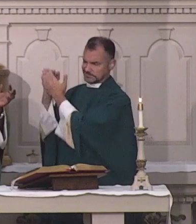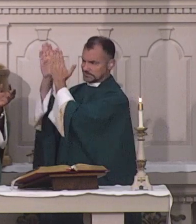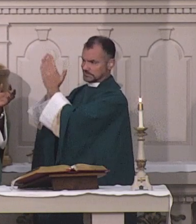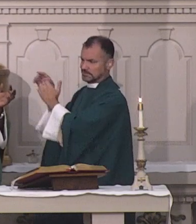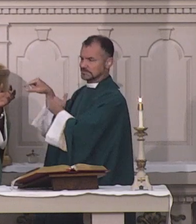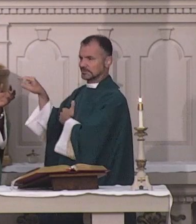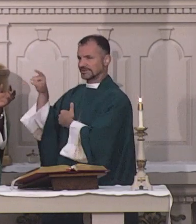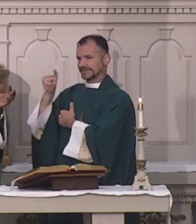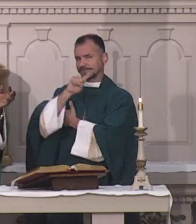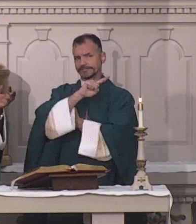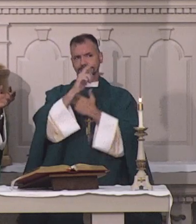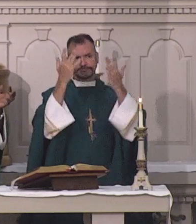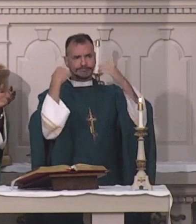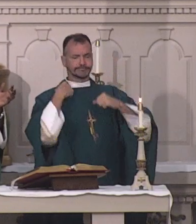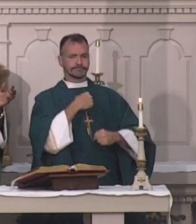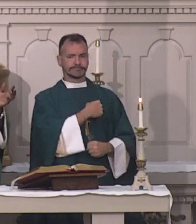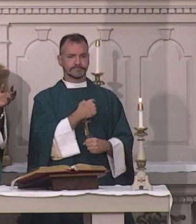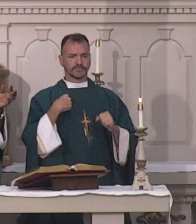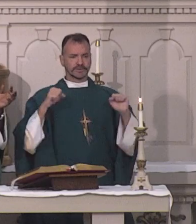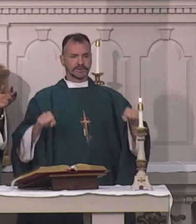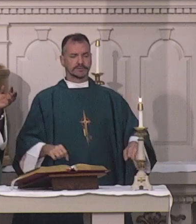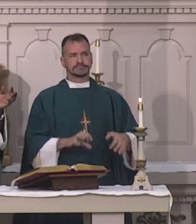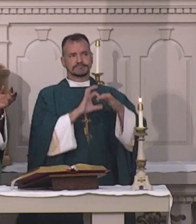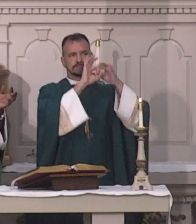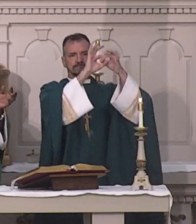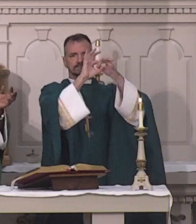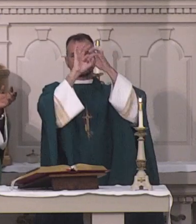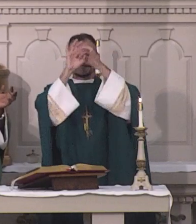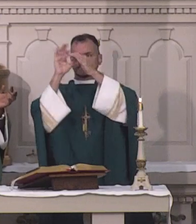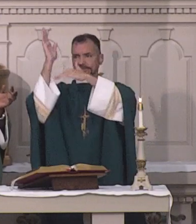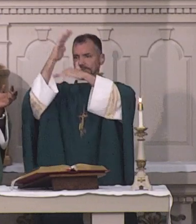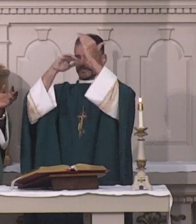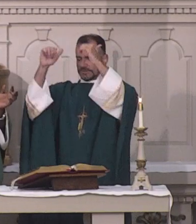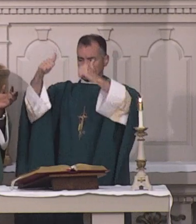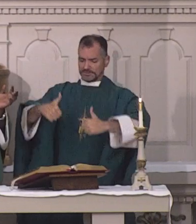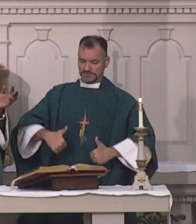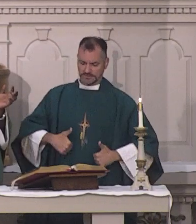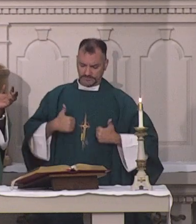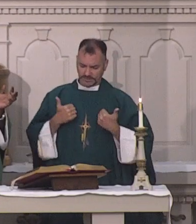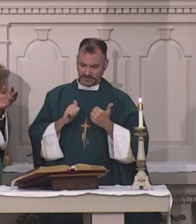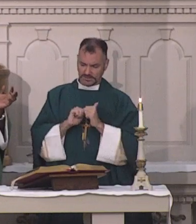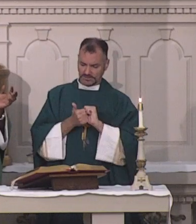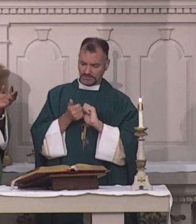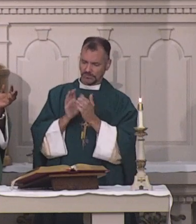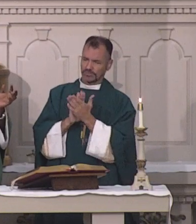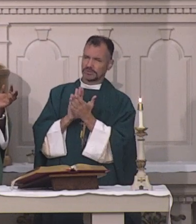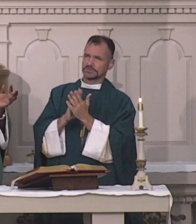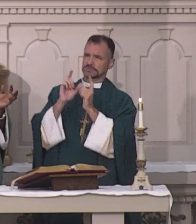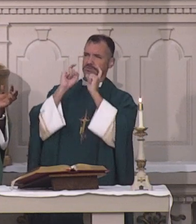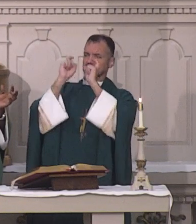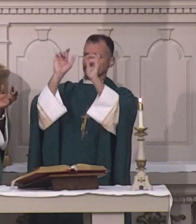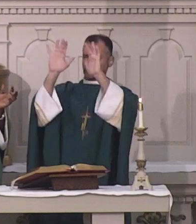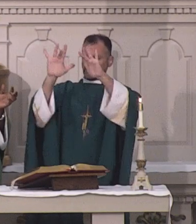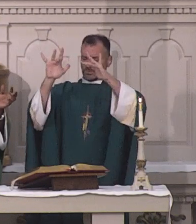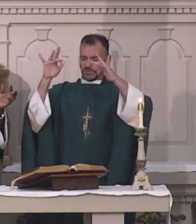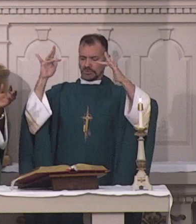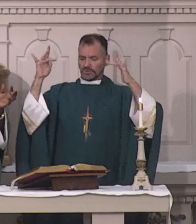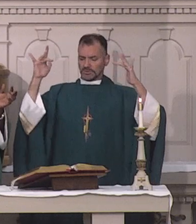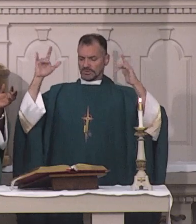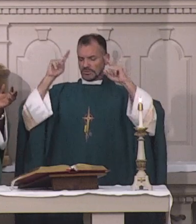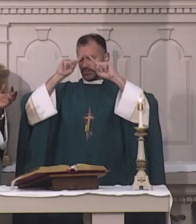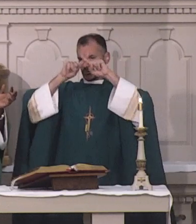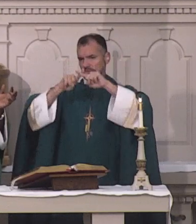that with the Blessed Virgin Mary, Mother of God, Blessed Joseph, our spouse, with the blessed apostles and